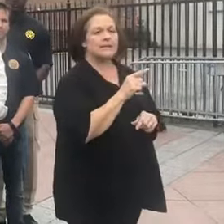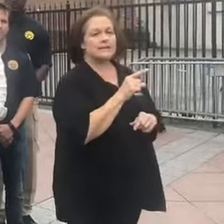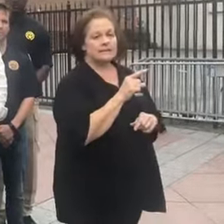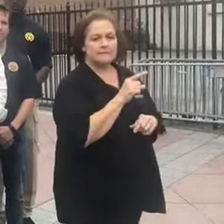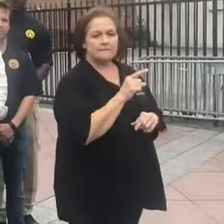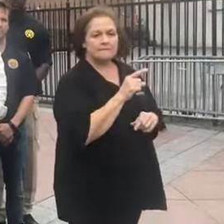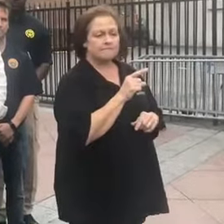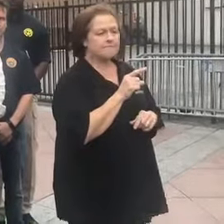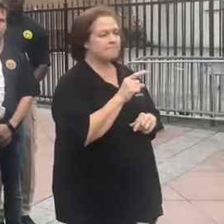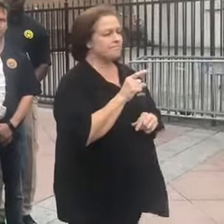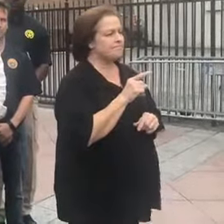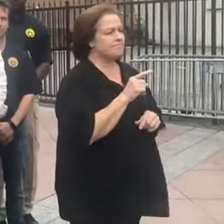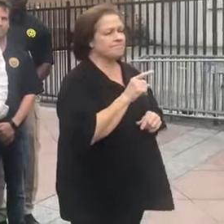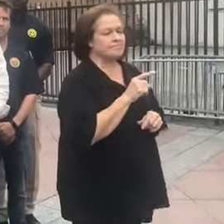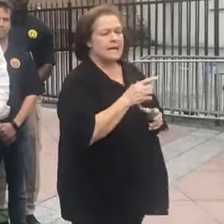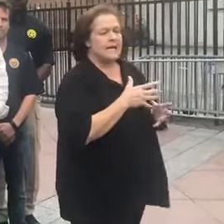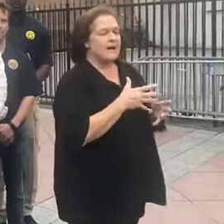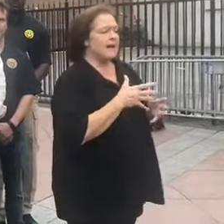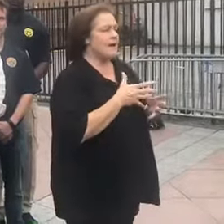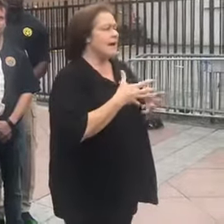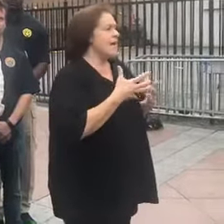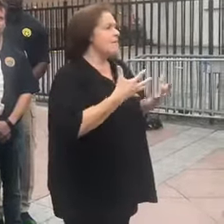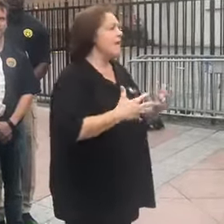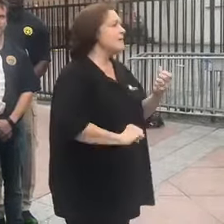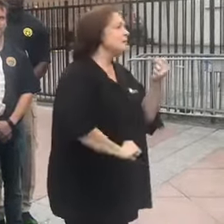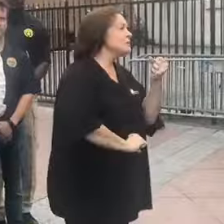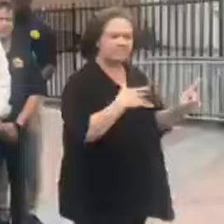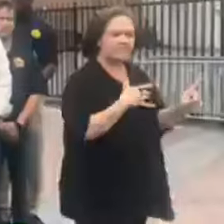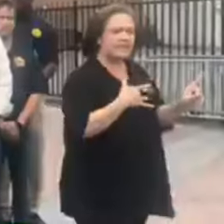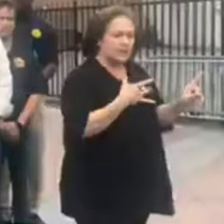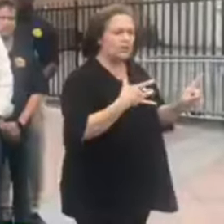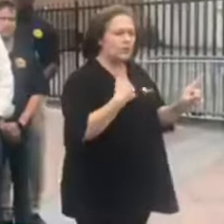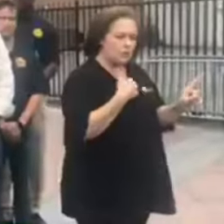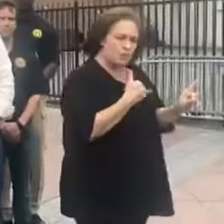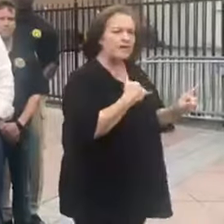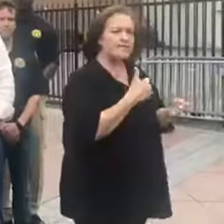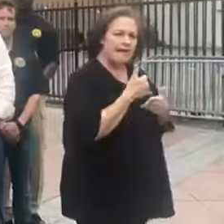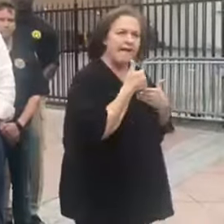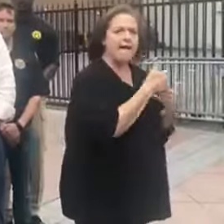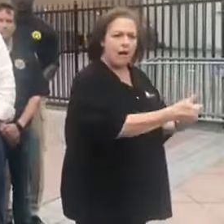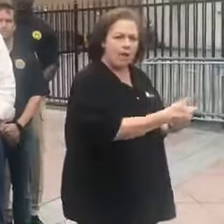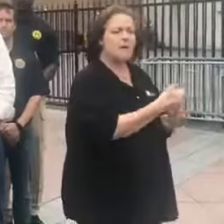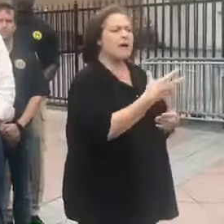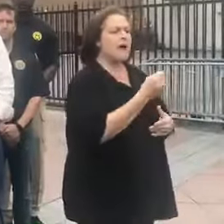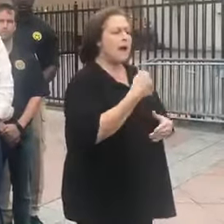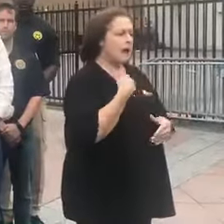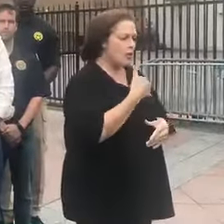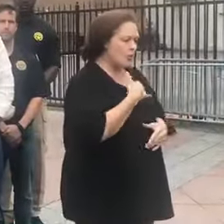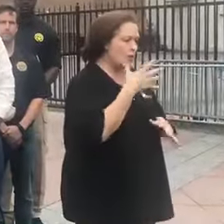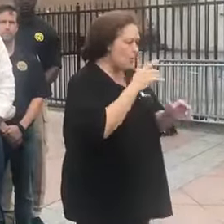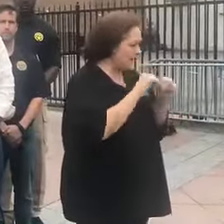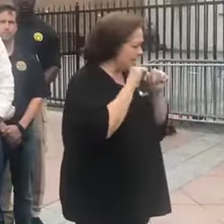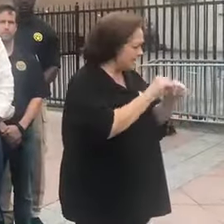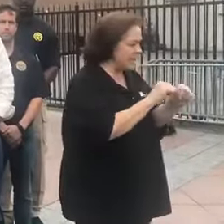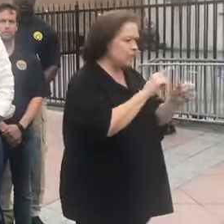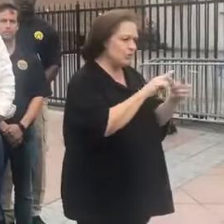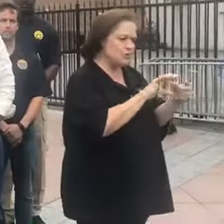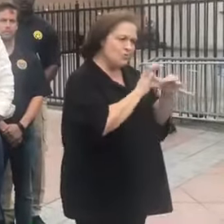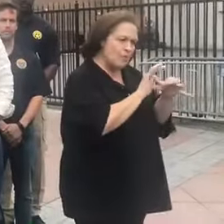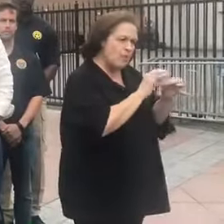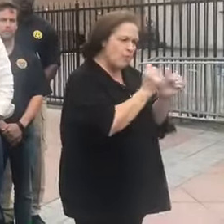an outpour comments from the construction community. Done everything necessary, and we'll continue to do, to be